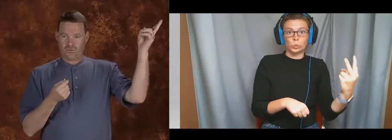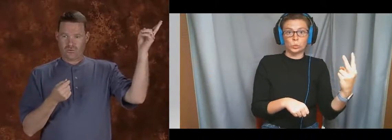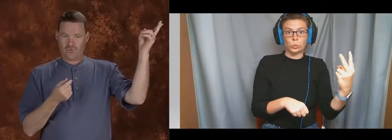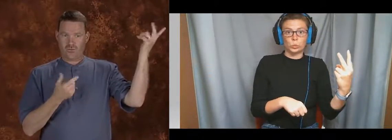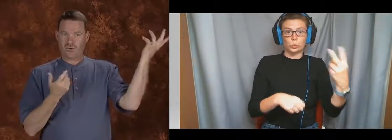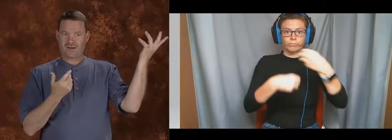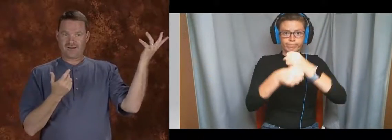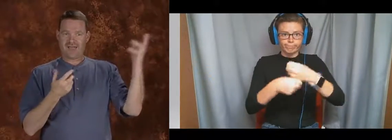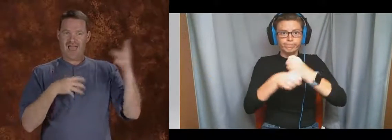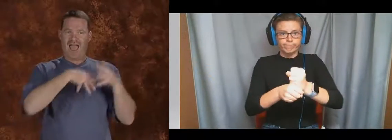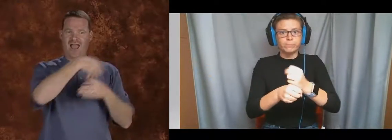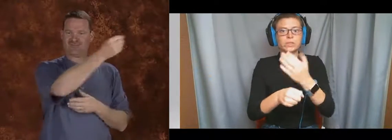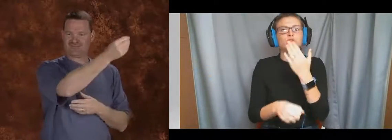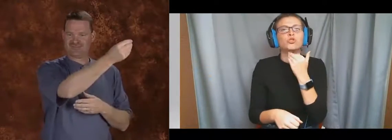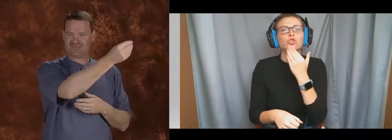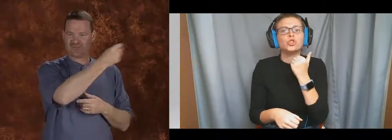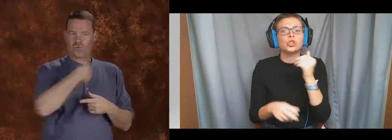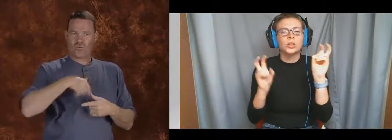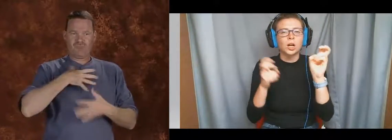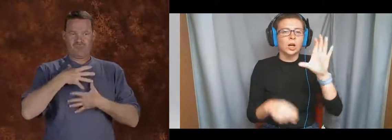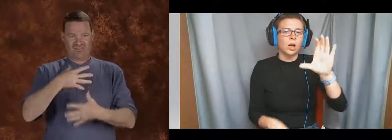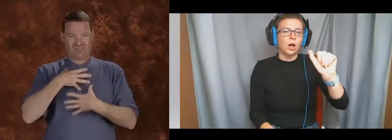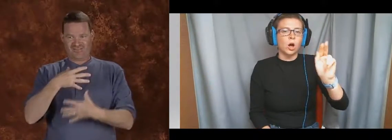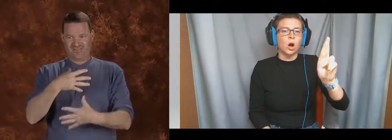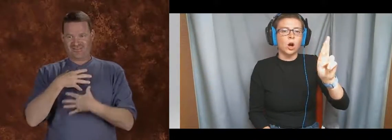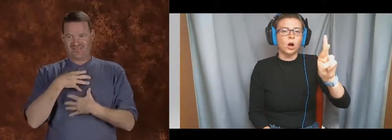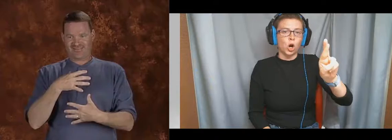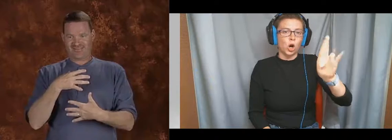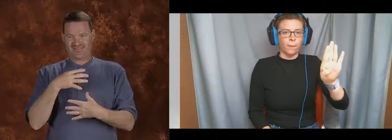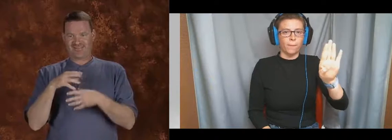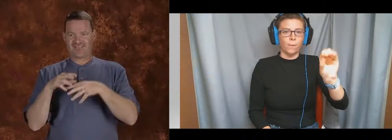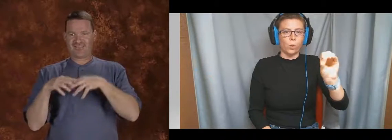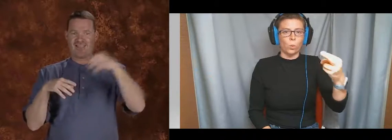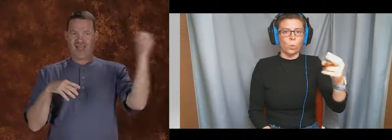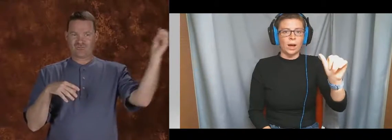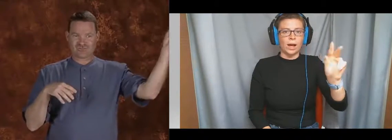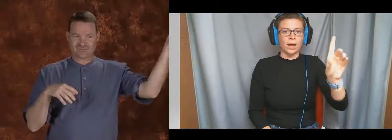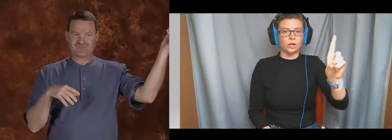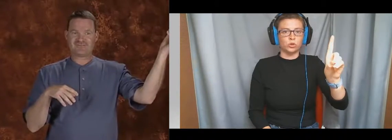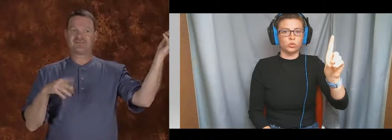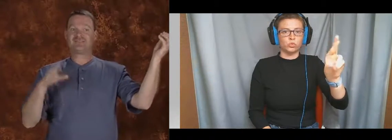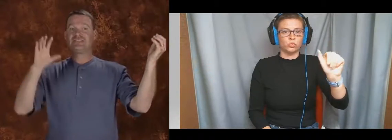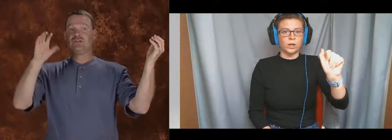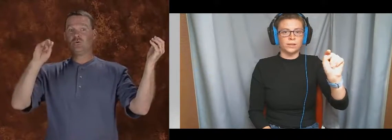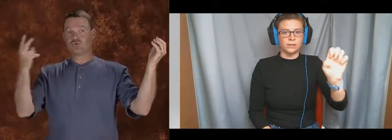After it is done making their carbohydrates, it releases oxygen.